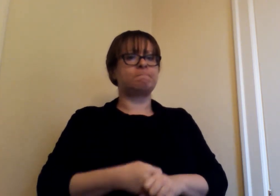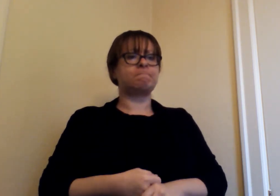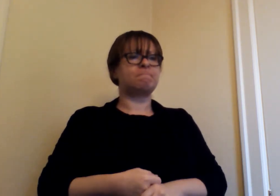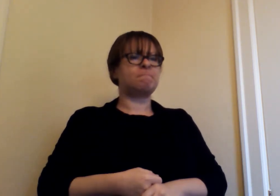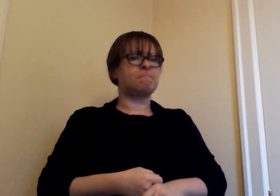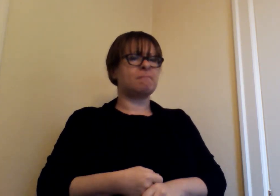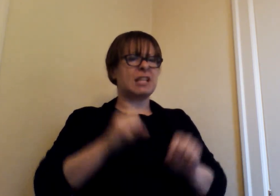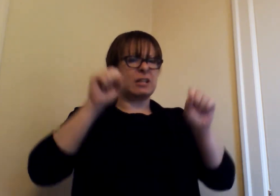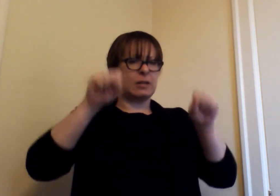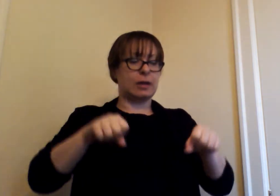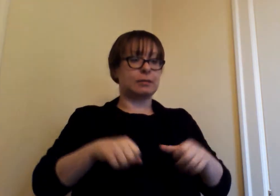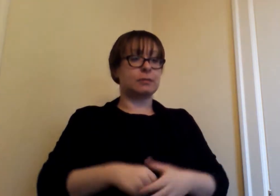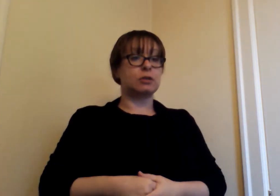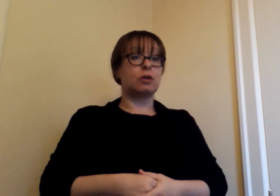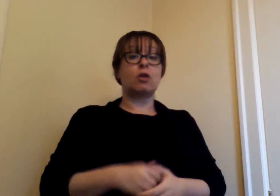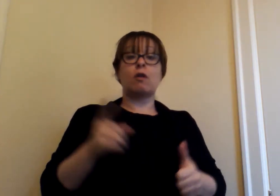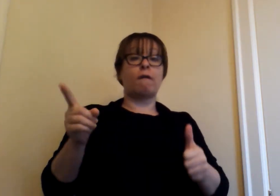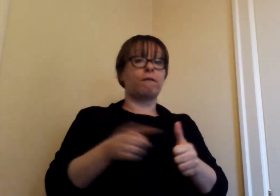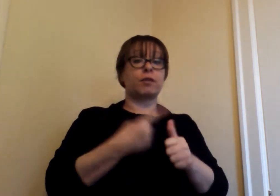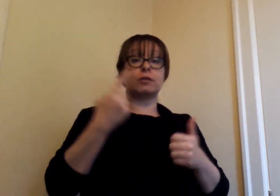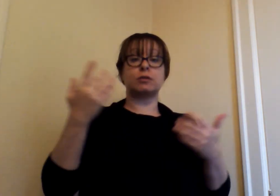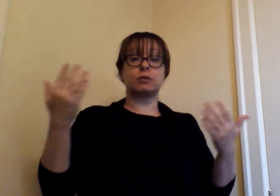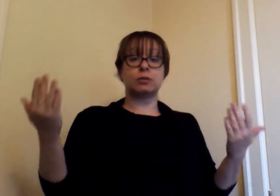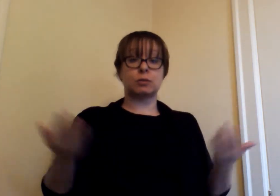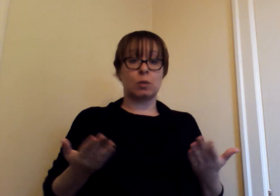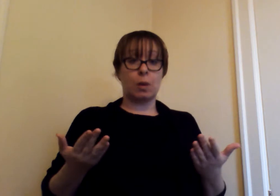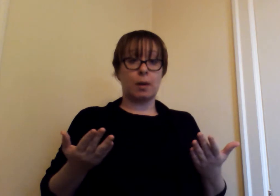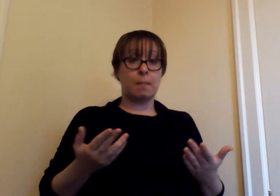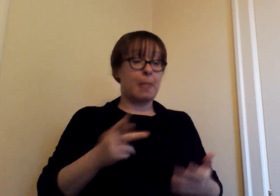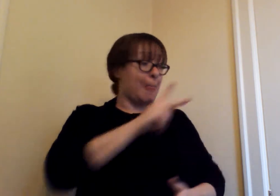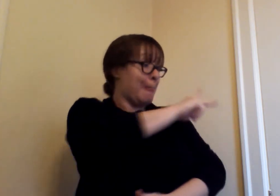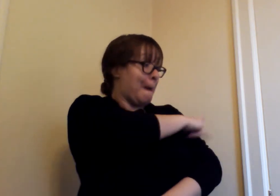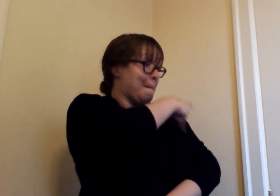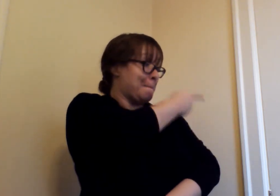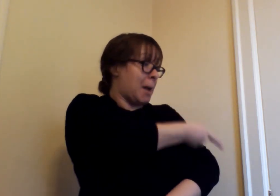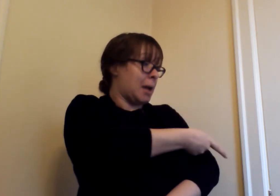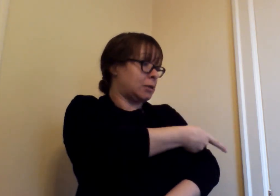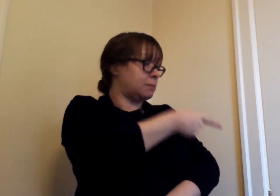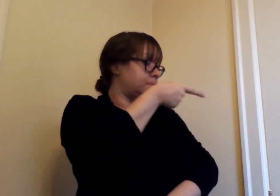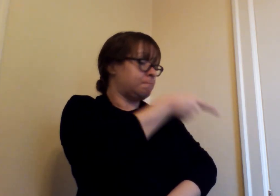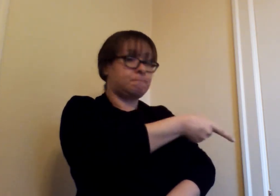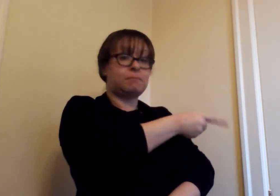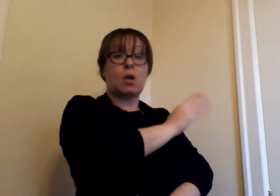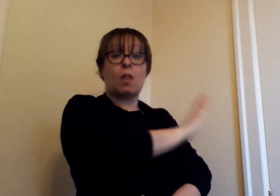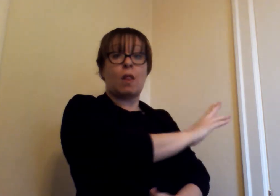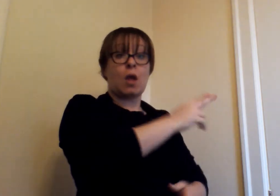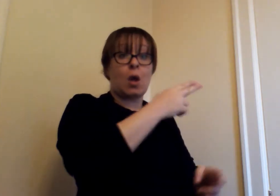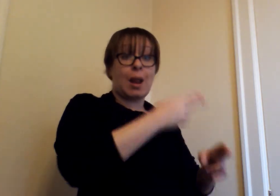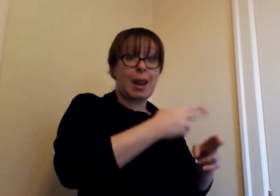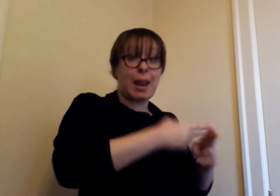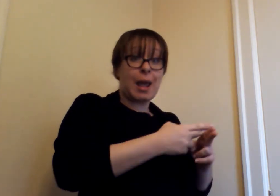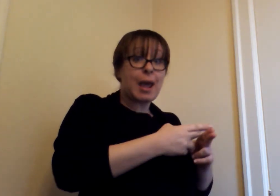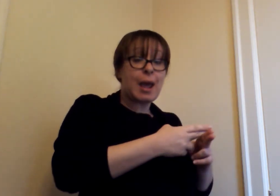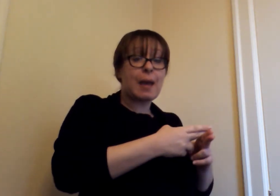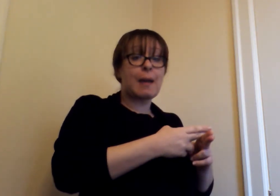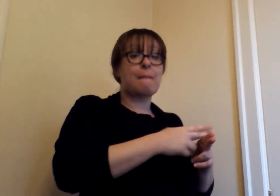2 forms of identification. Does the name and date of birth on the requisition form match what the patient is telling you? Does it match what is on the